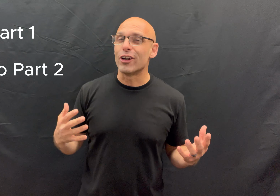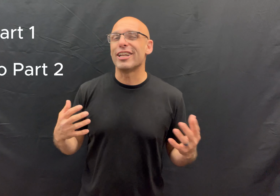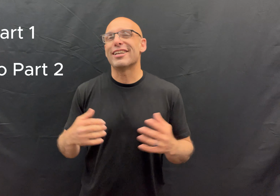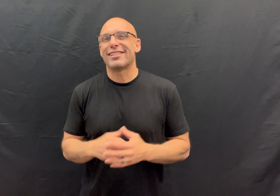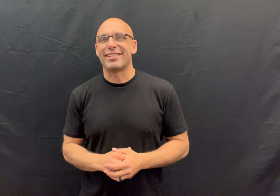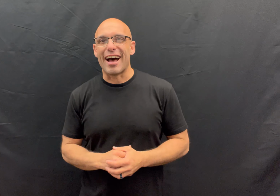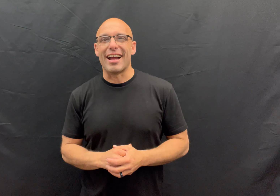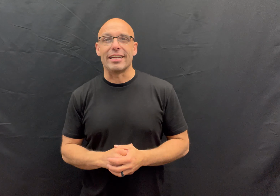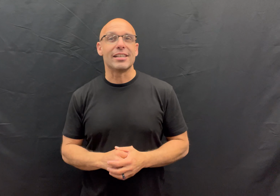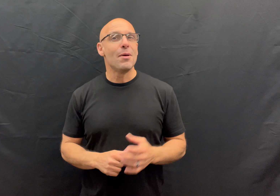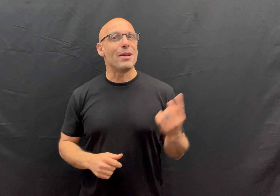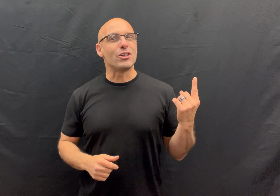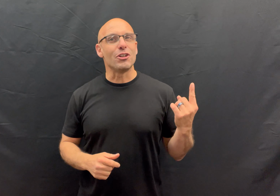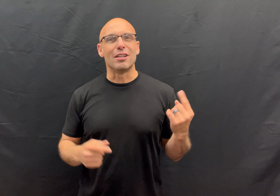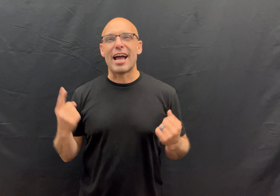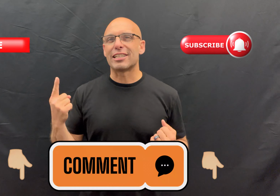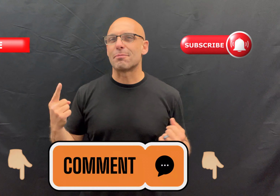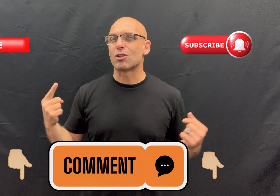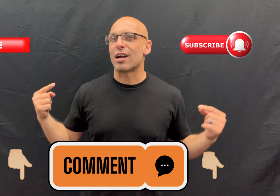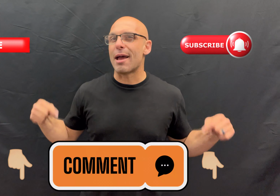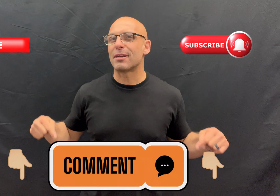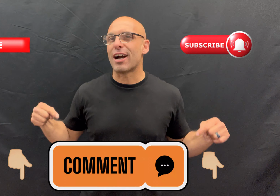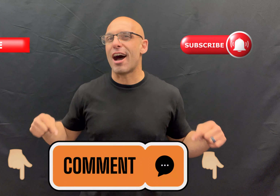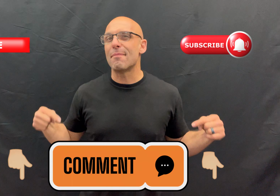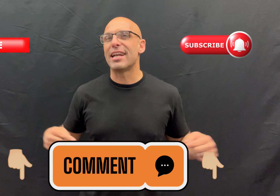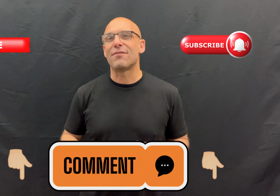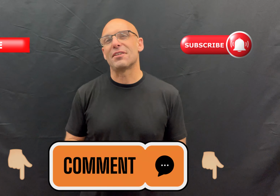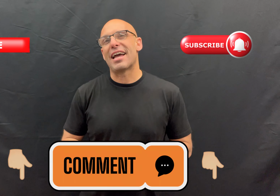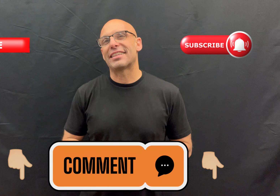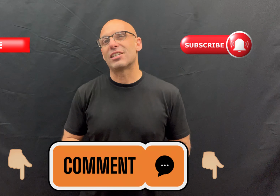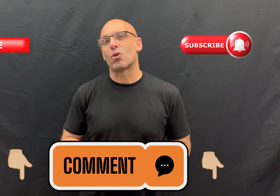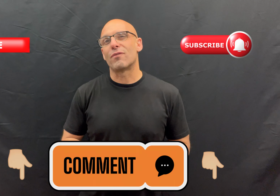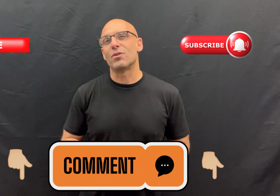learning signs. Make sure you like, subscribe, comment if you like this, or if you want